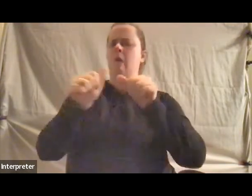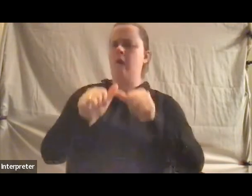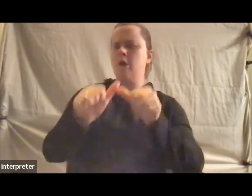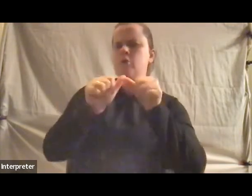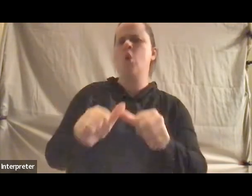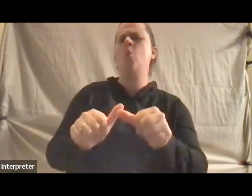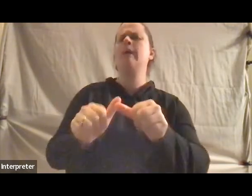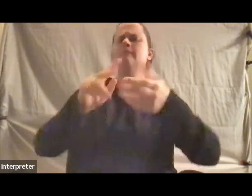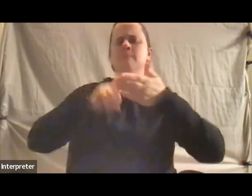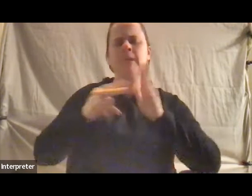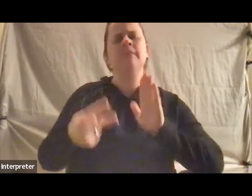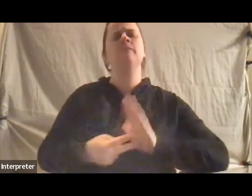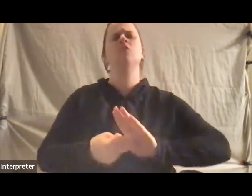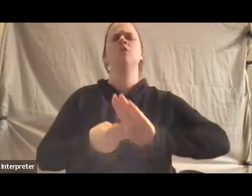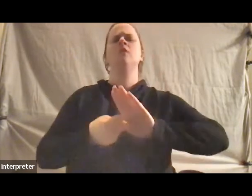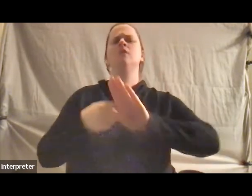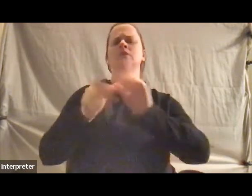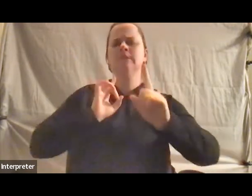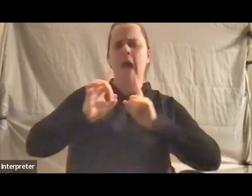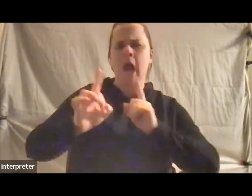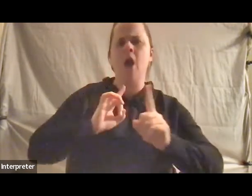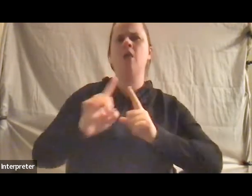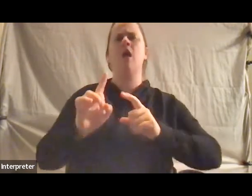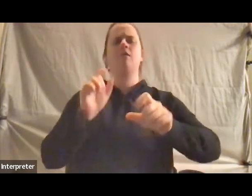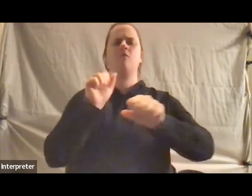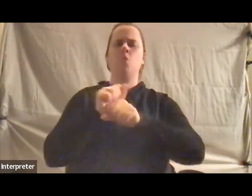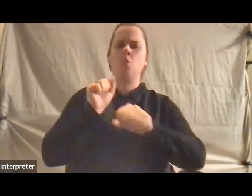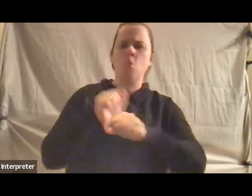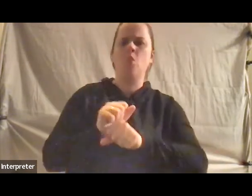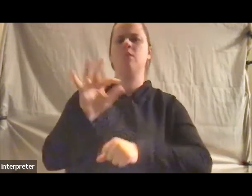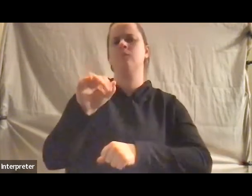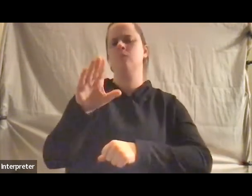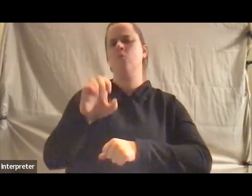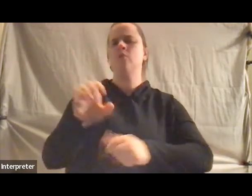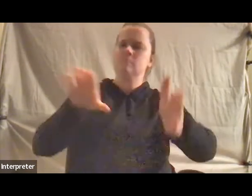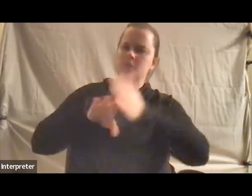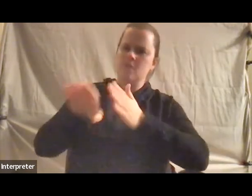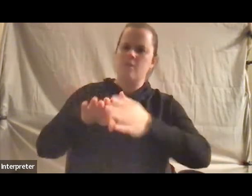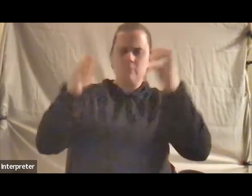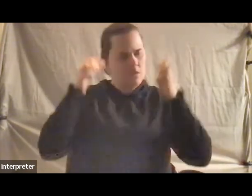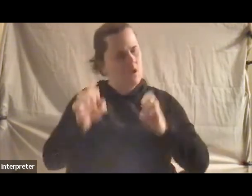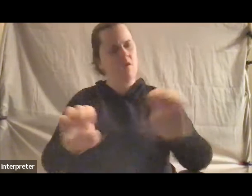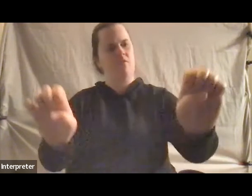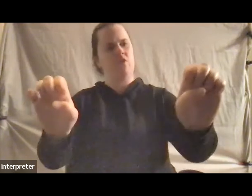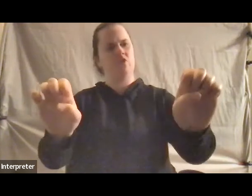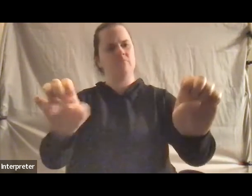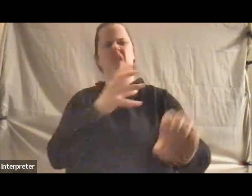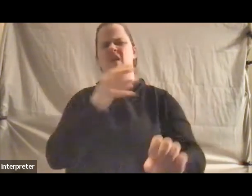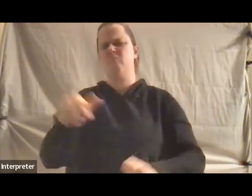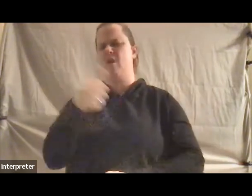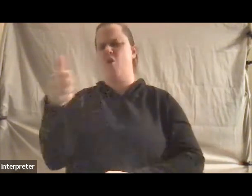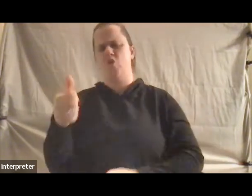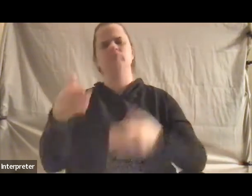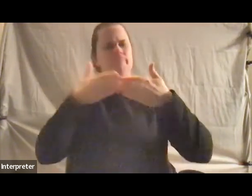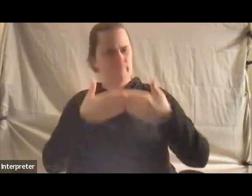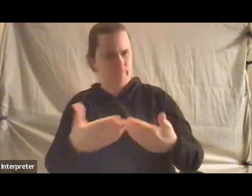dialogue to inform workforce development efforts for this pilot and across other sectors moving forward.